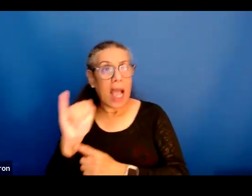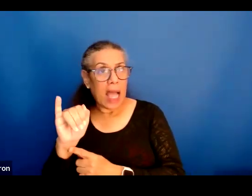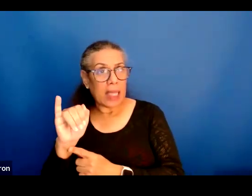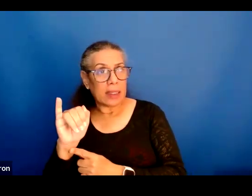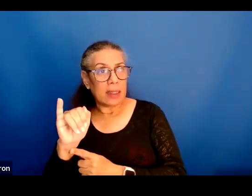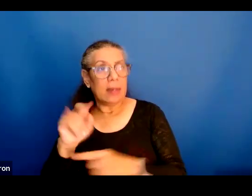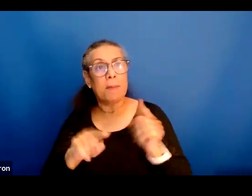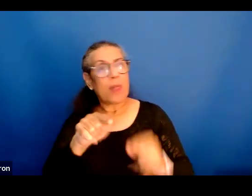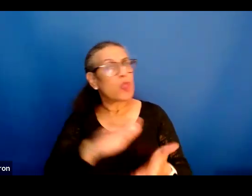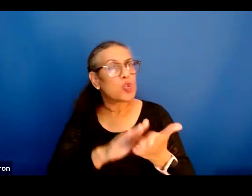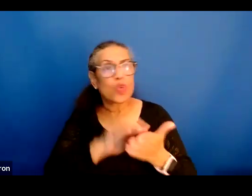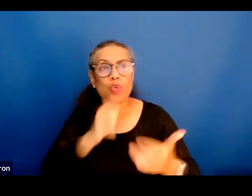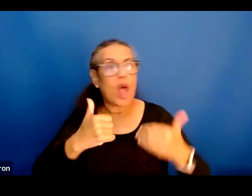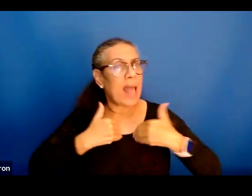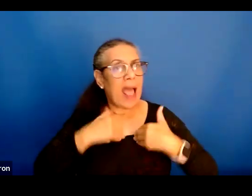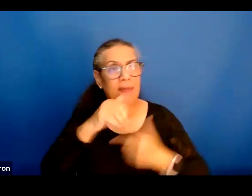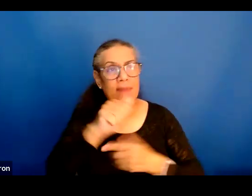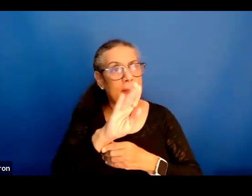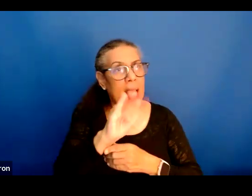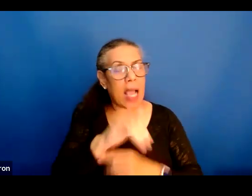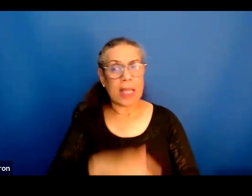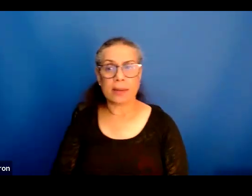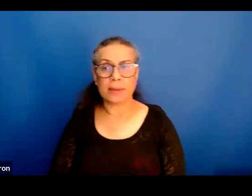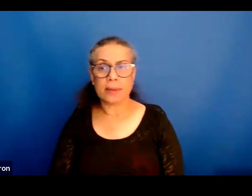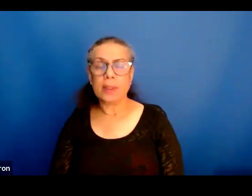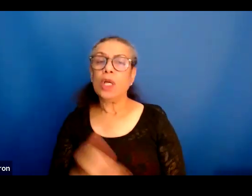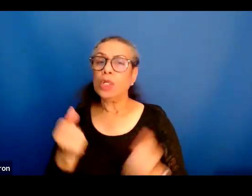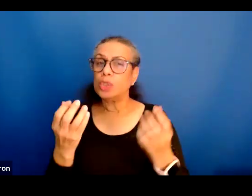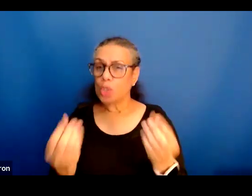especially. In my mind, I put in is